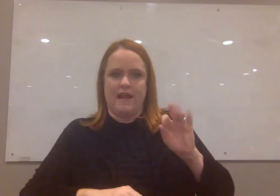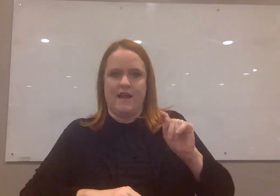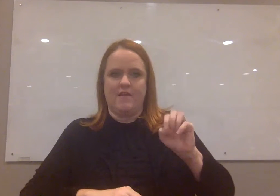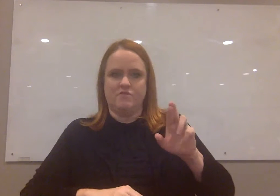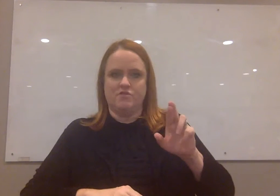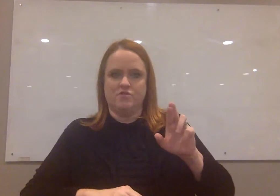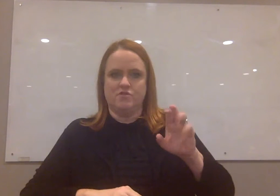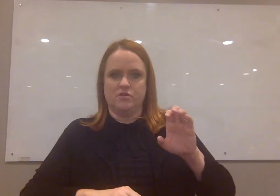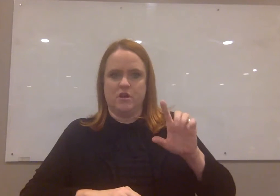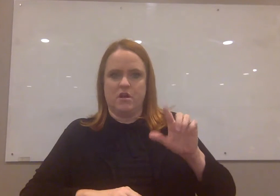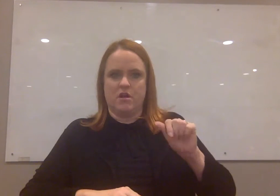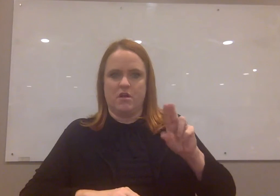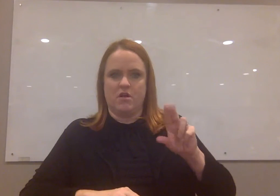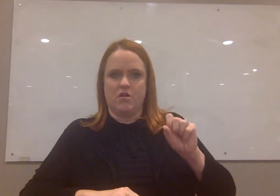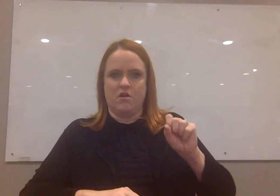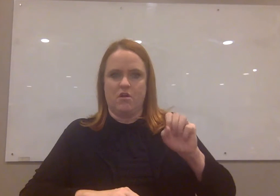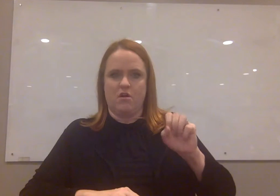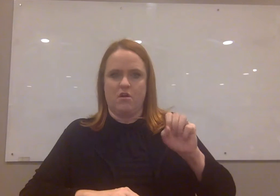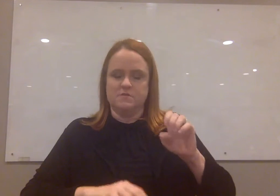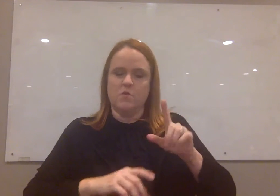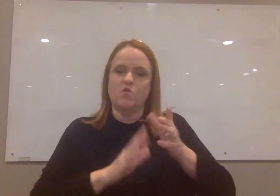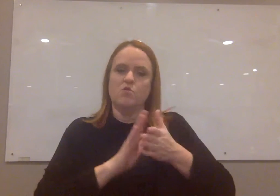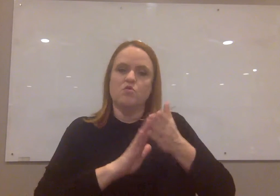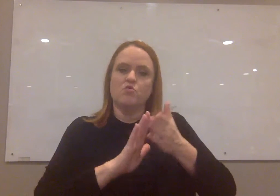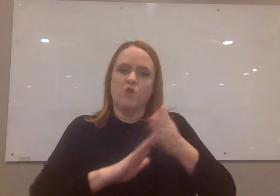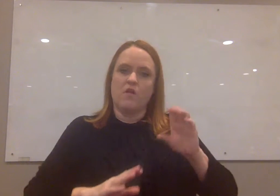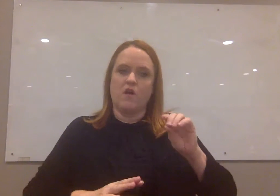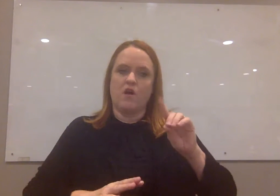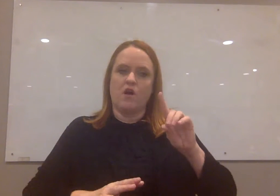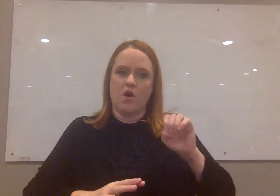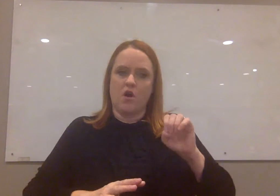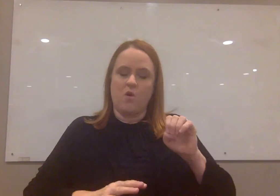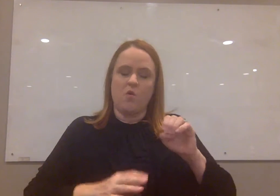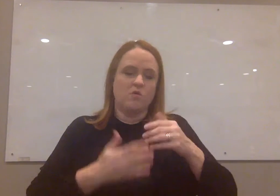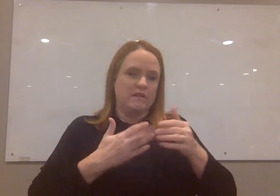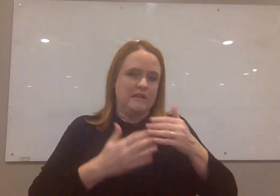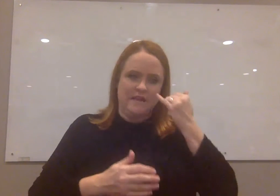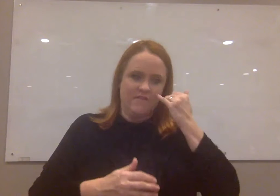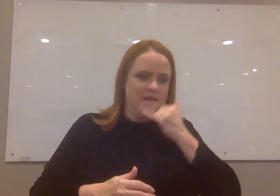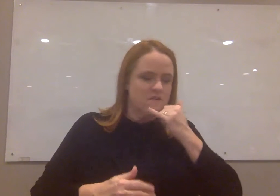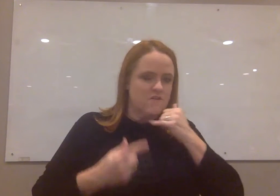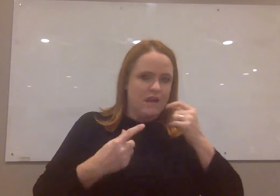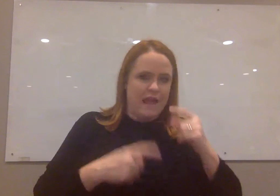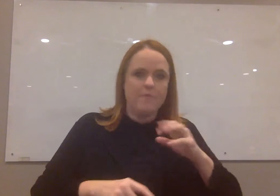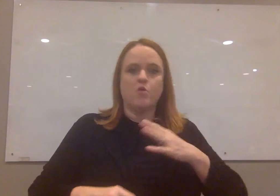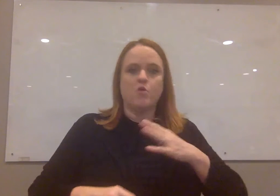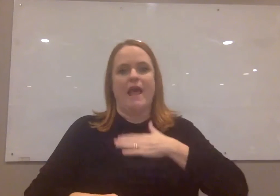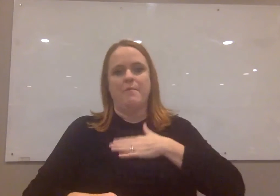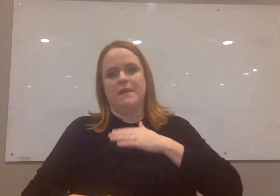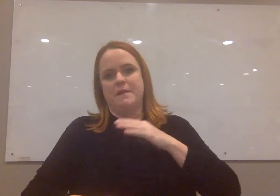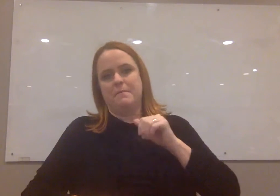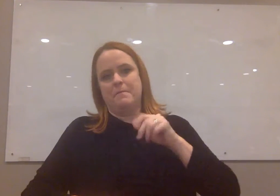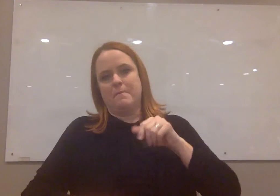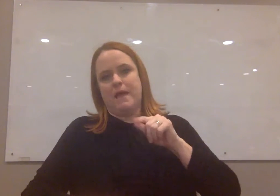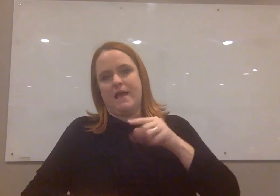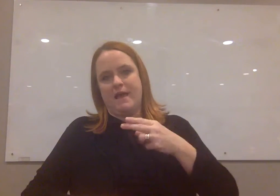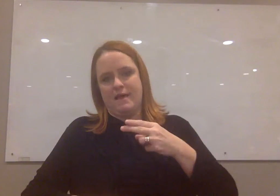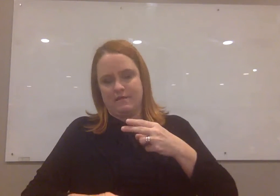or the happy path happened. But since the last thing the try runs is the return